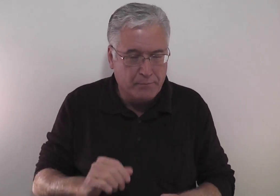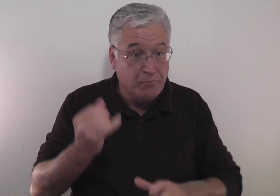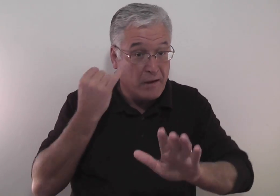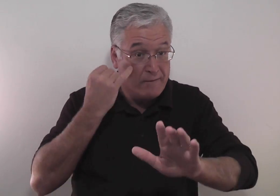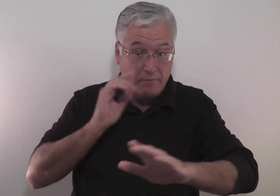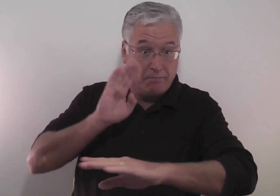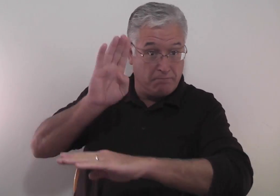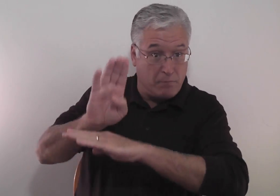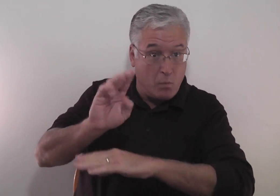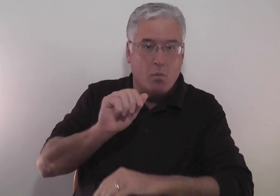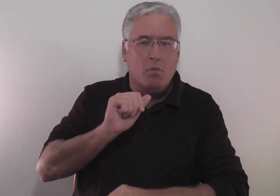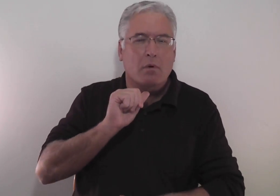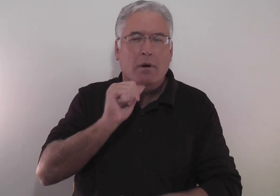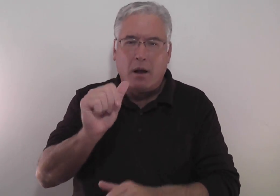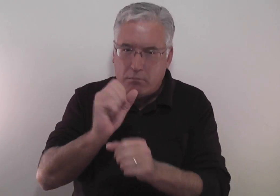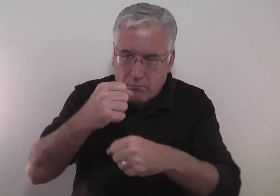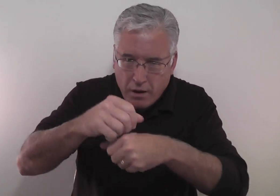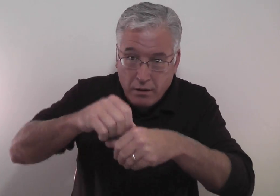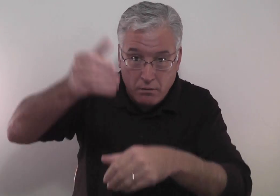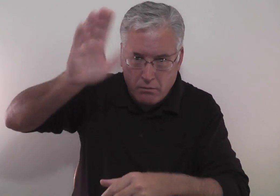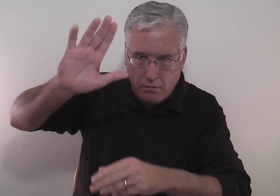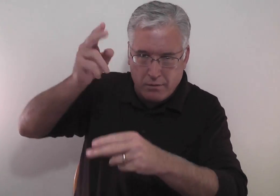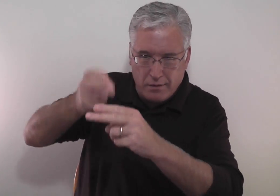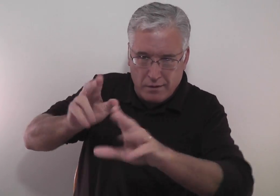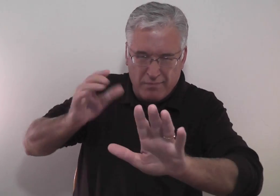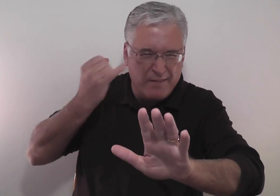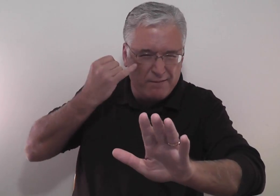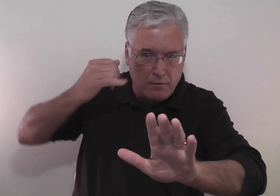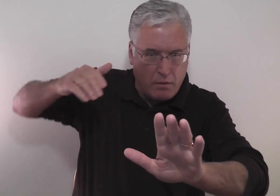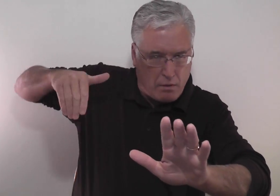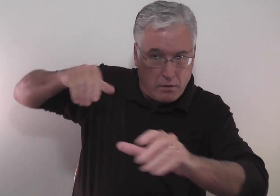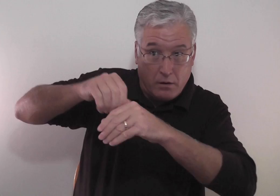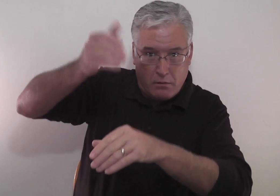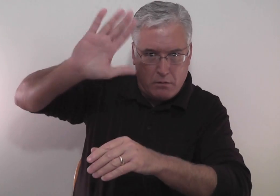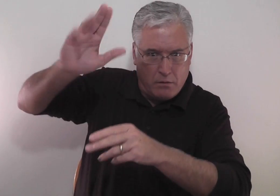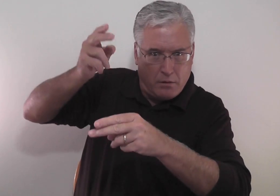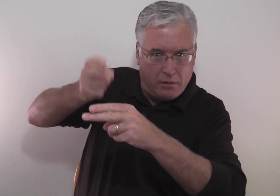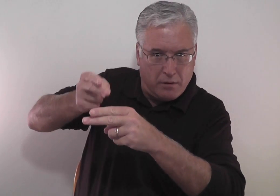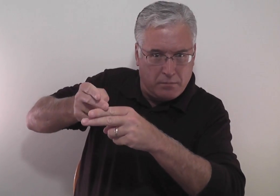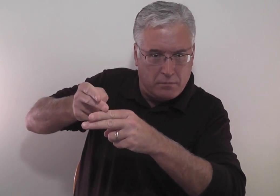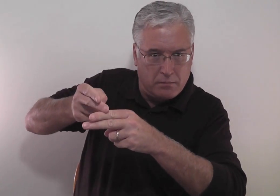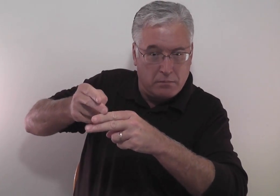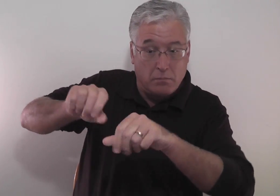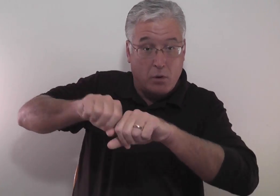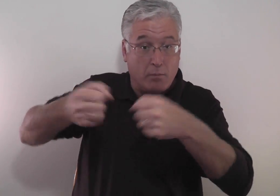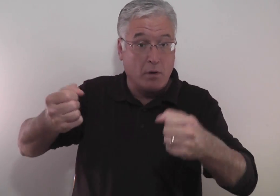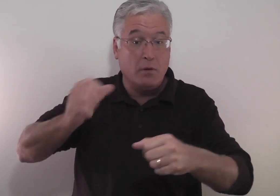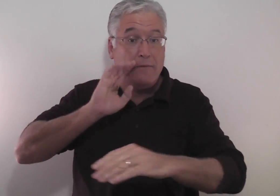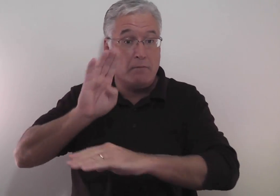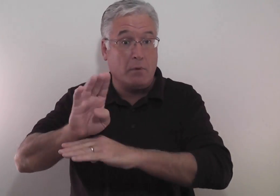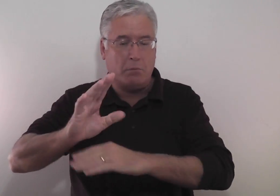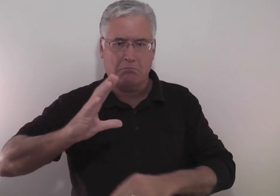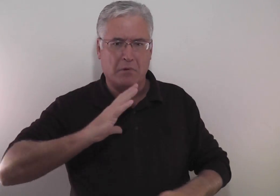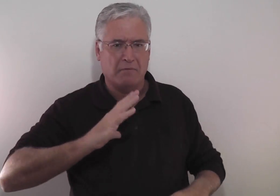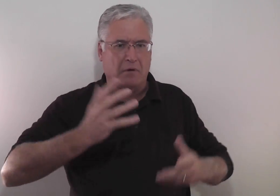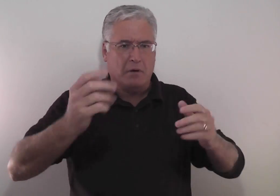so. If a vow was not made in the name of God, not made in God's name, then